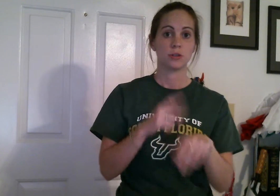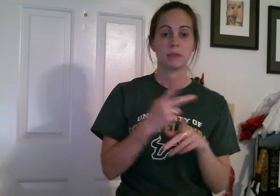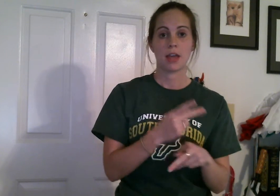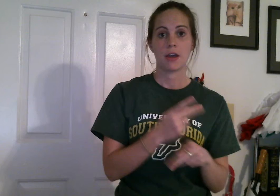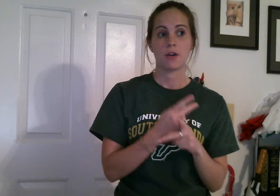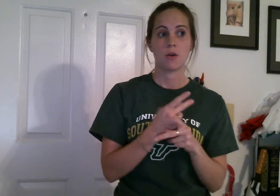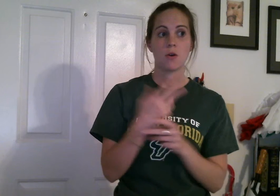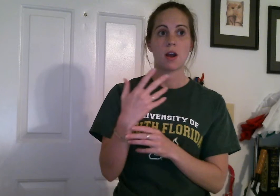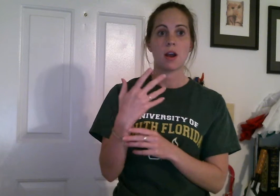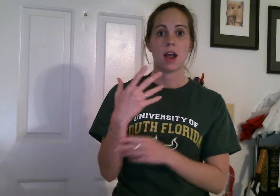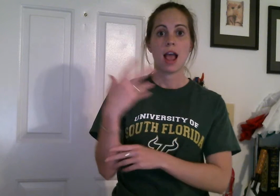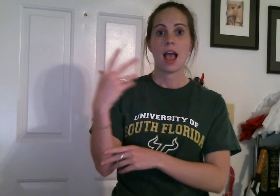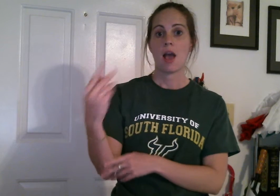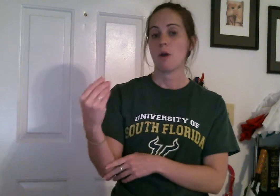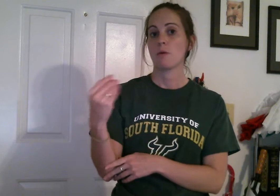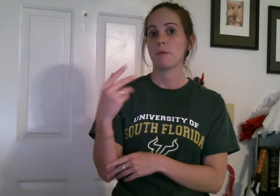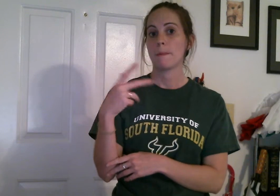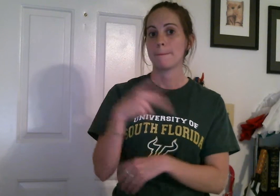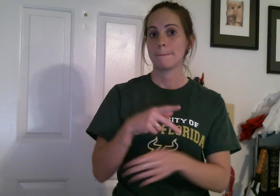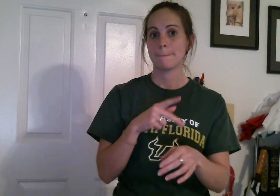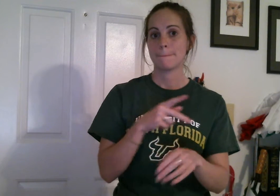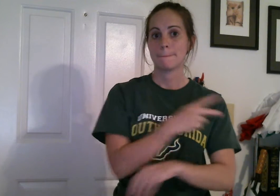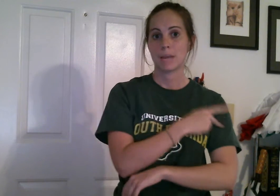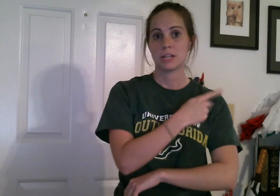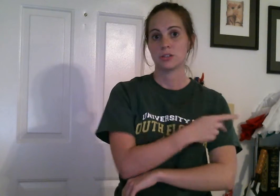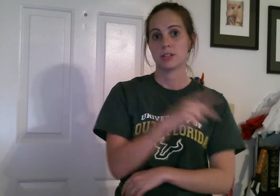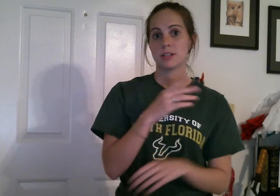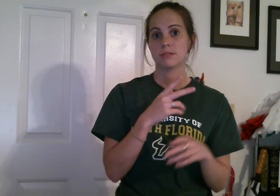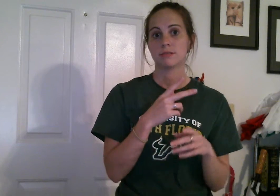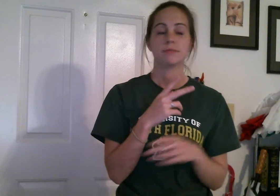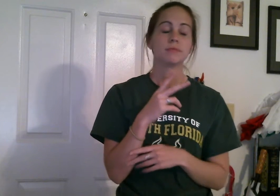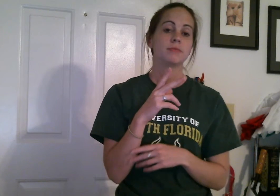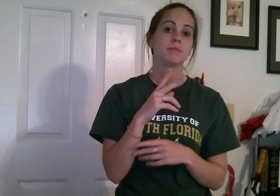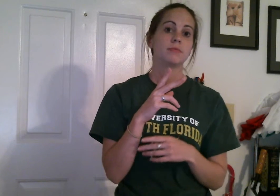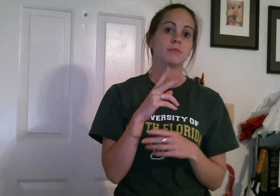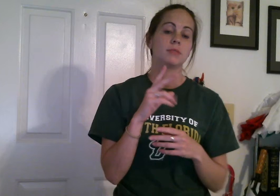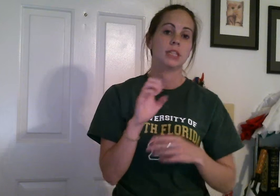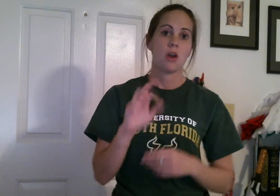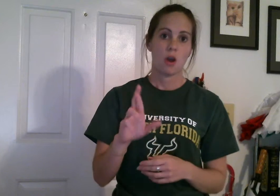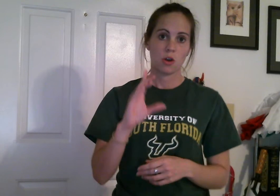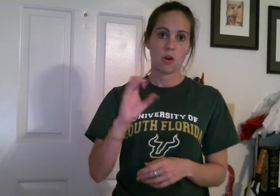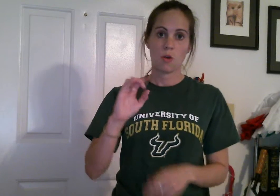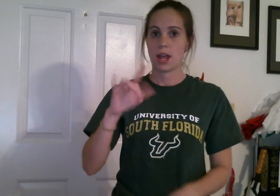outpatient coding, outpatient transfusion coding, ER coding, as well as physician-based